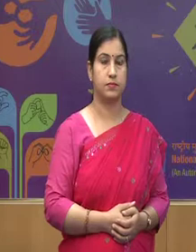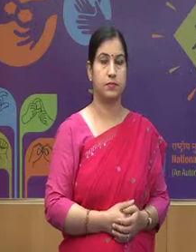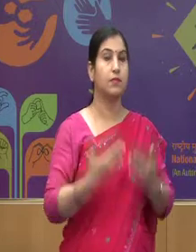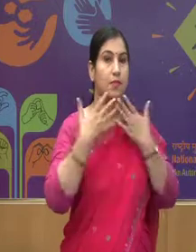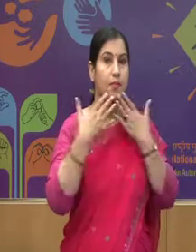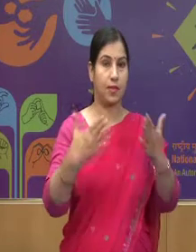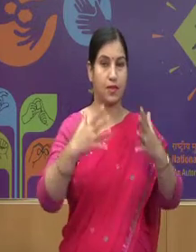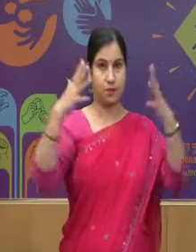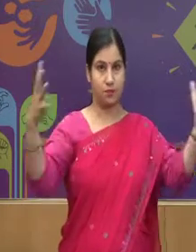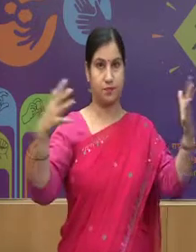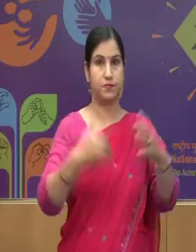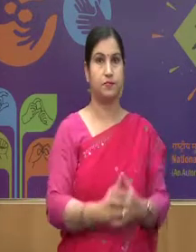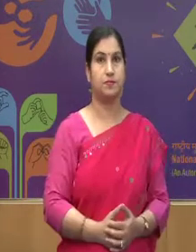Thank you.